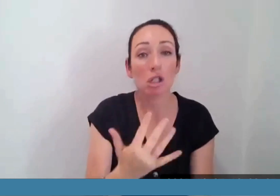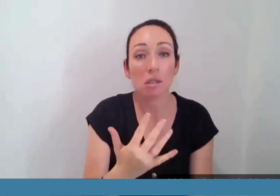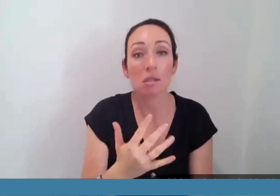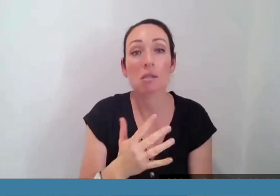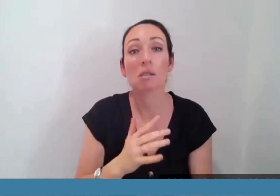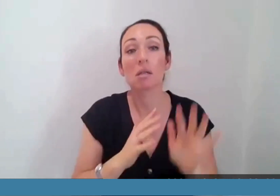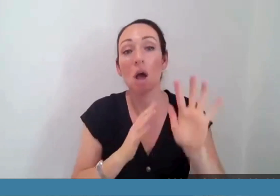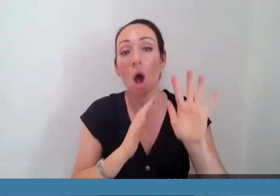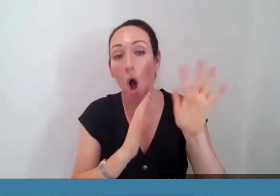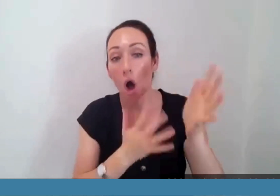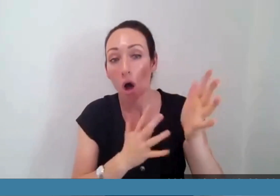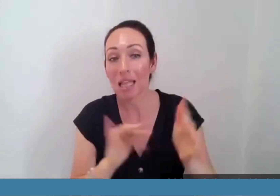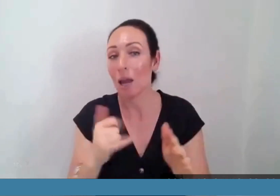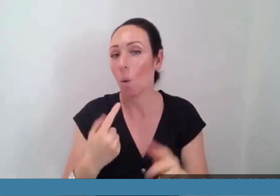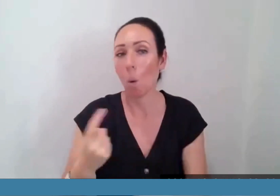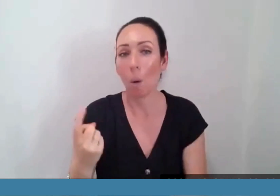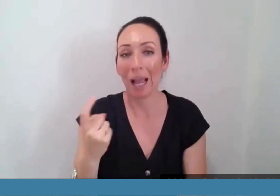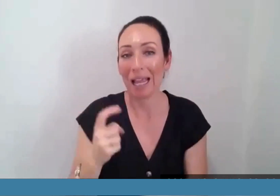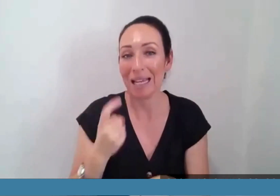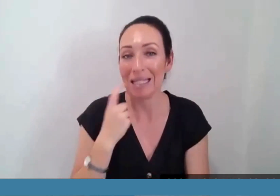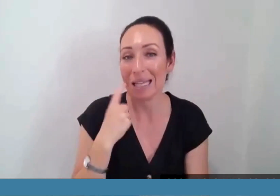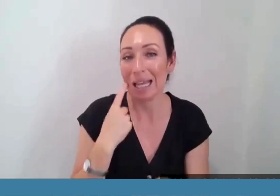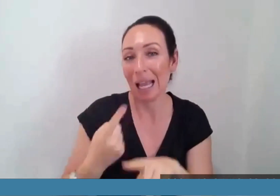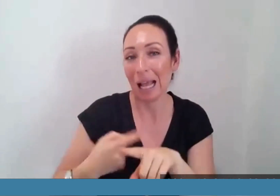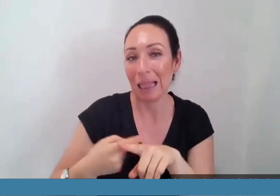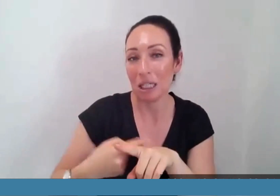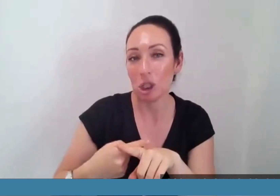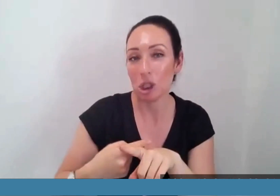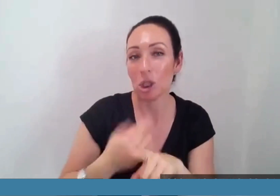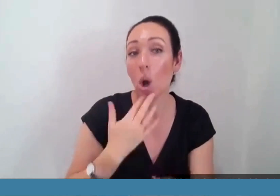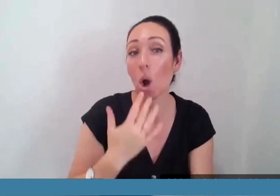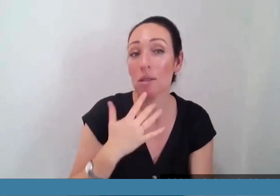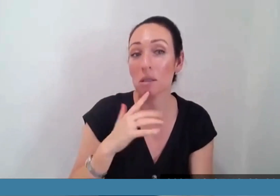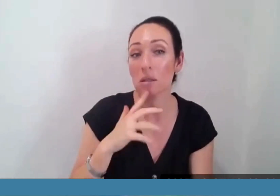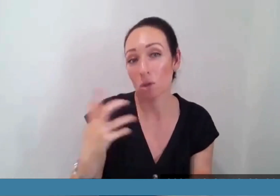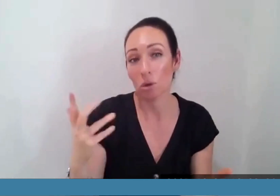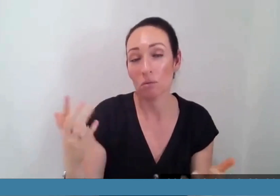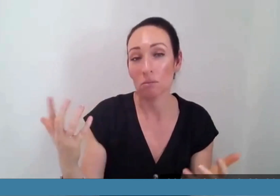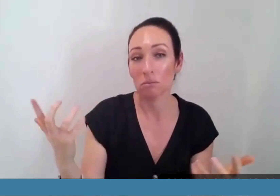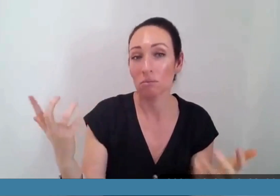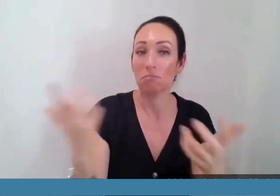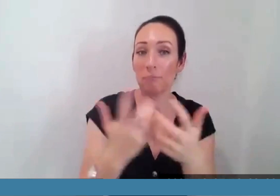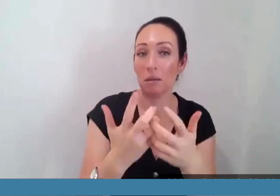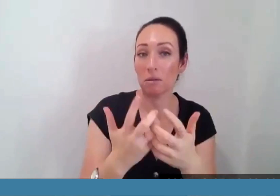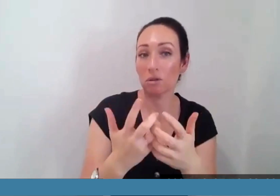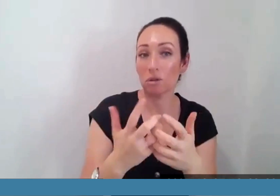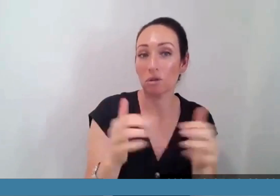Easy English, costs for inclusive participation and